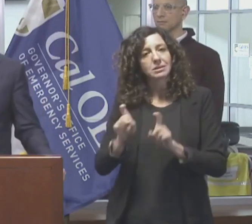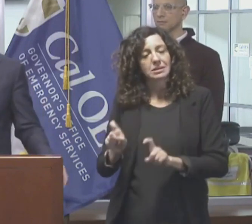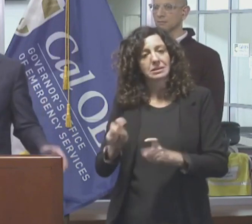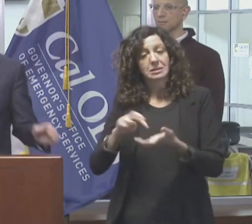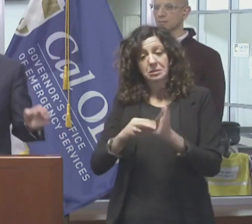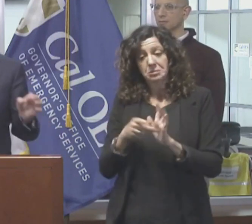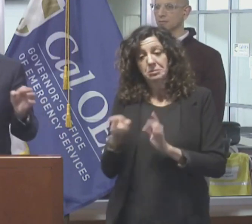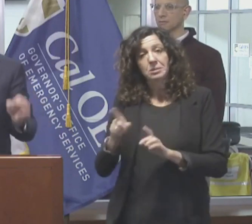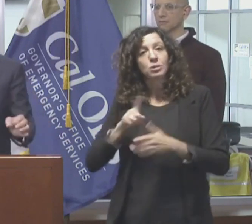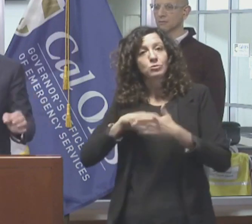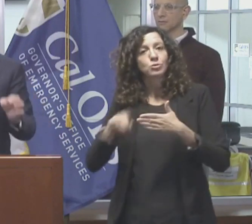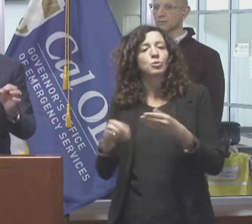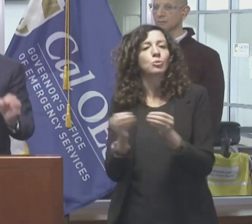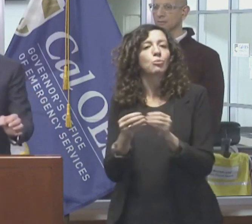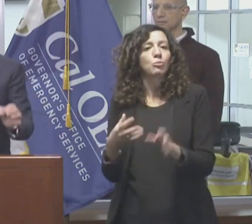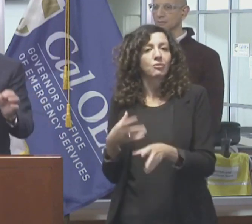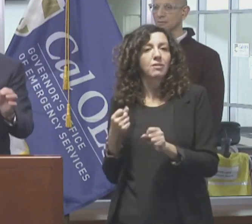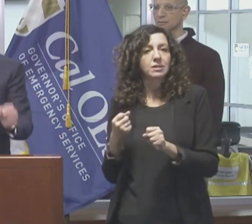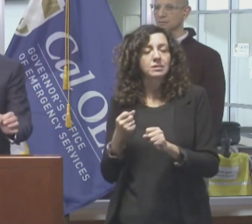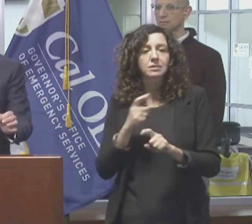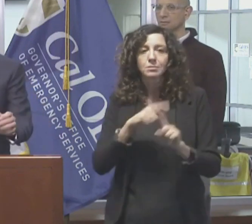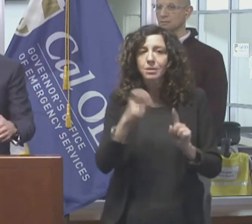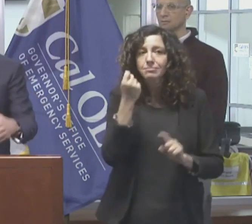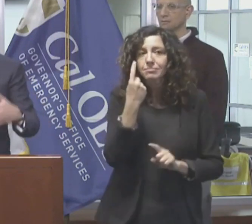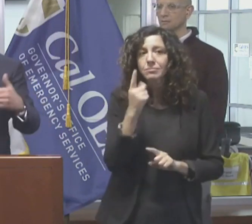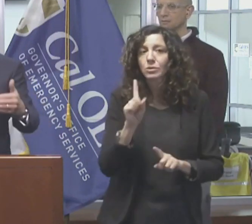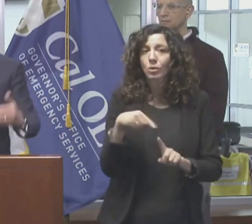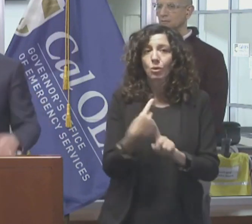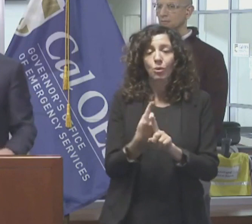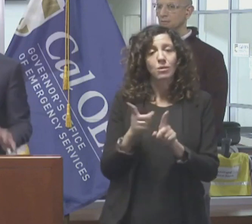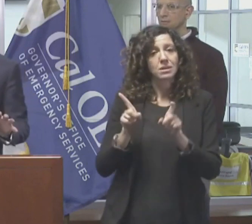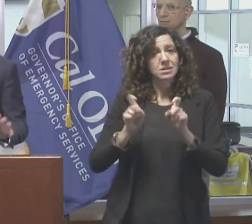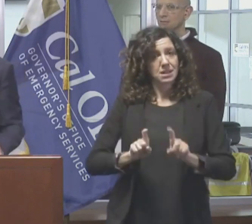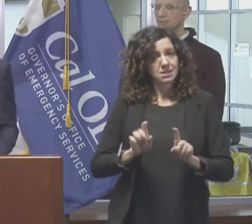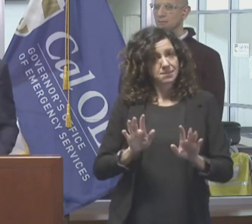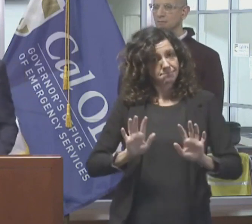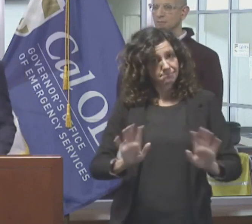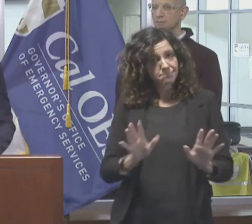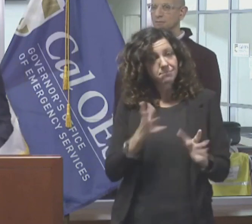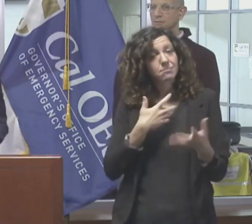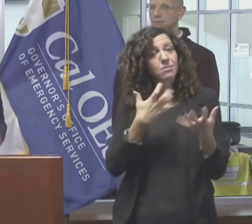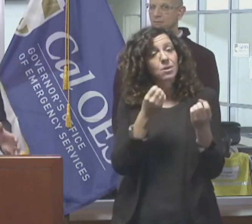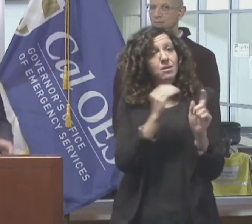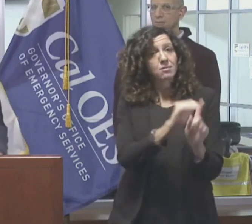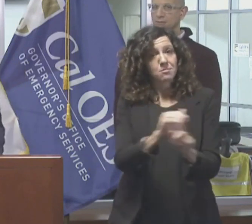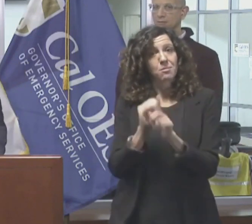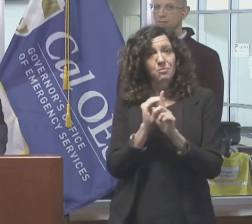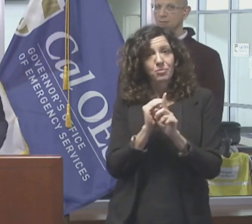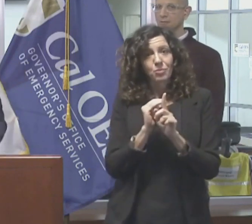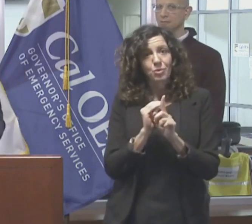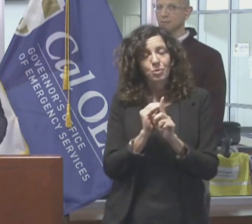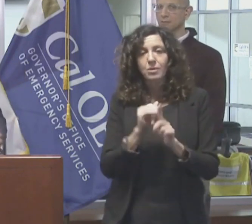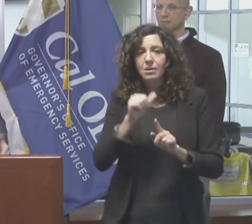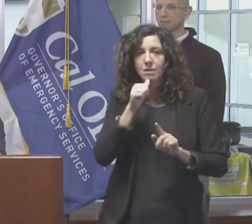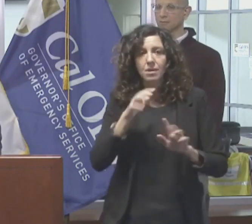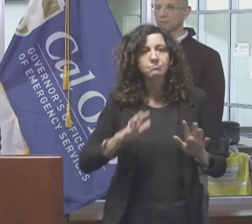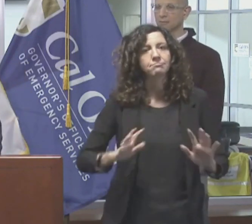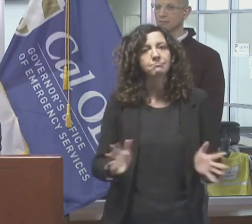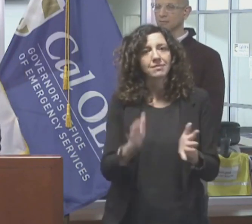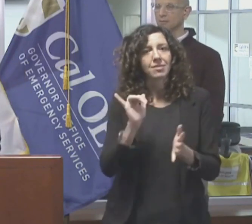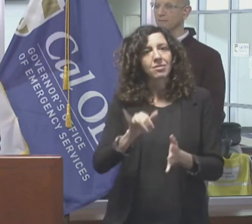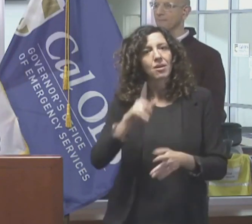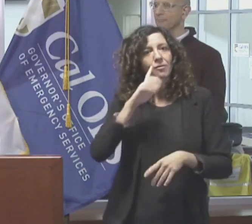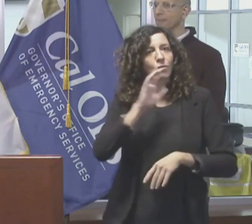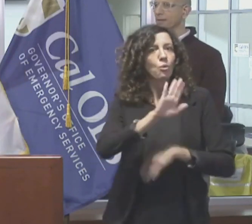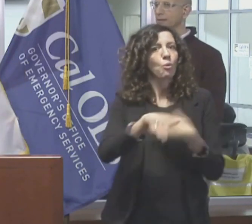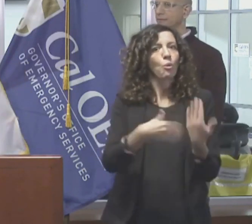quickly. But again, it's just a test. And so I just want to remind people of that framework and not promote it for something